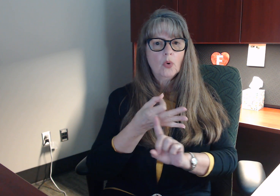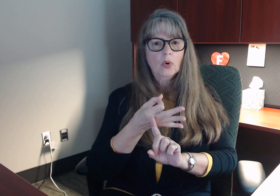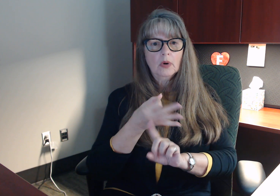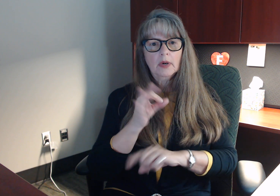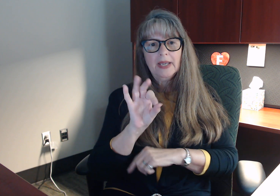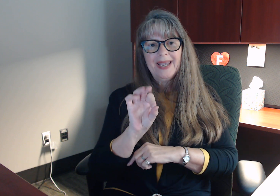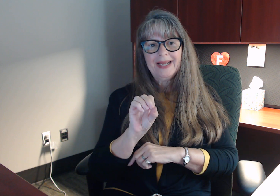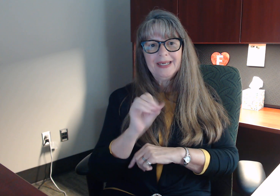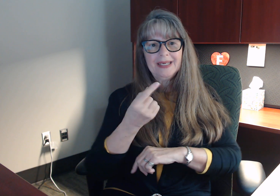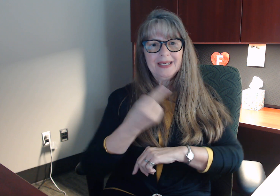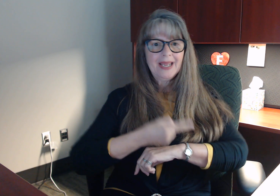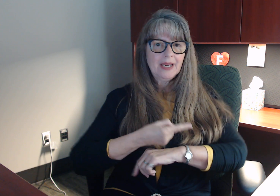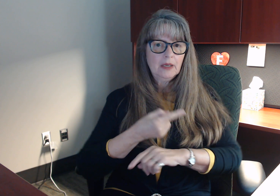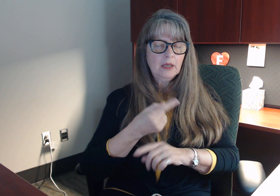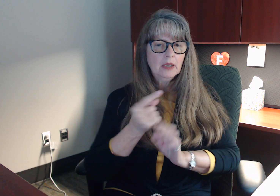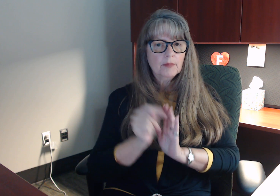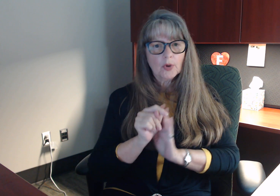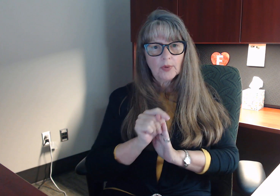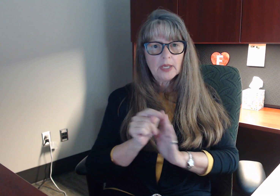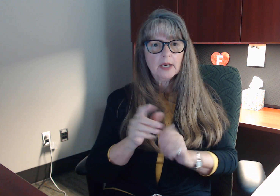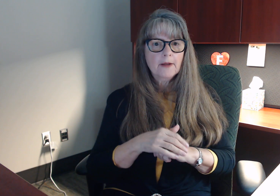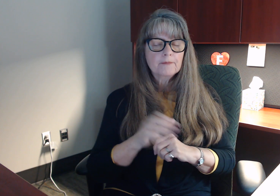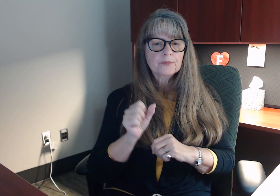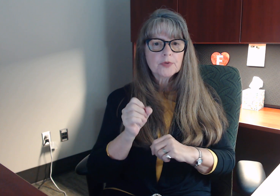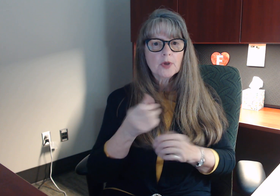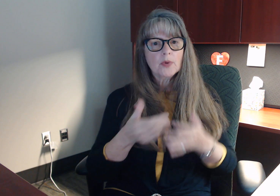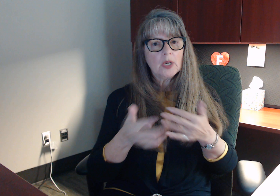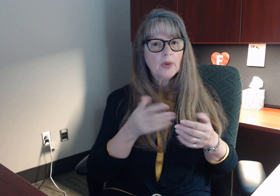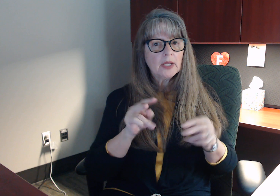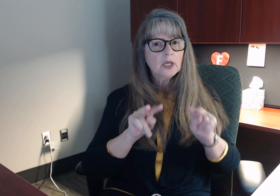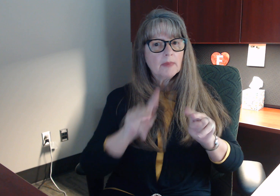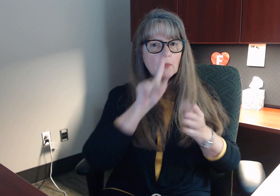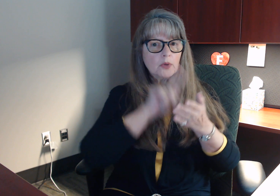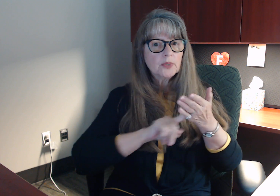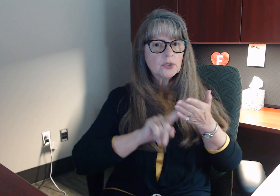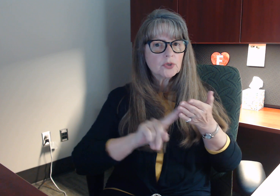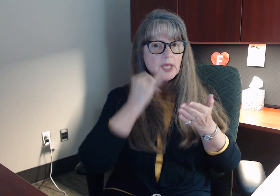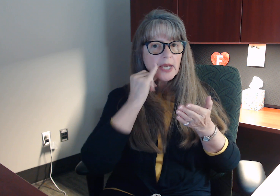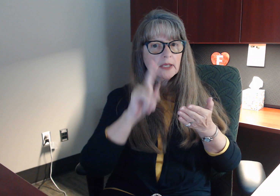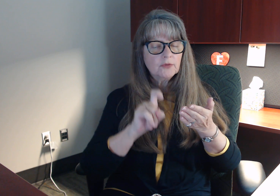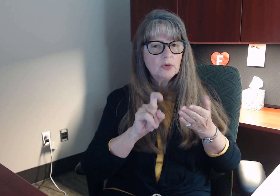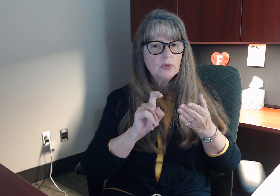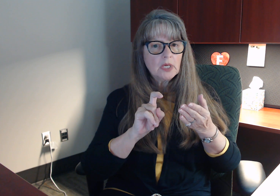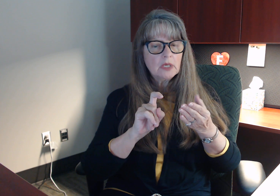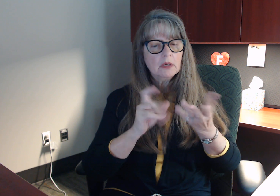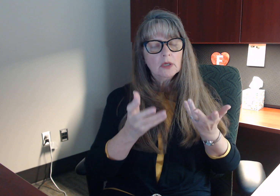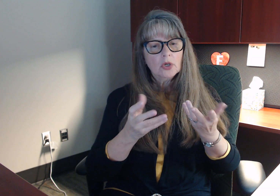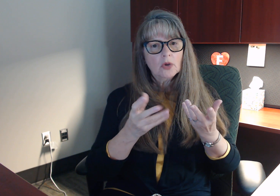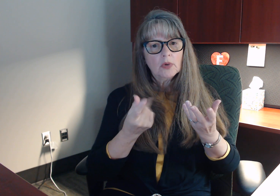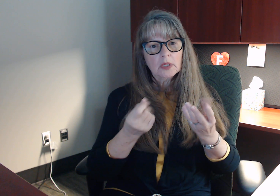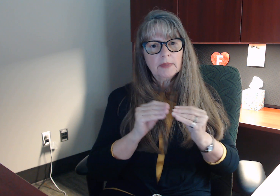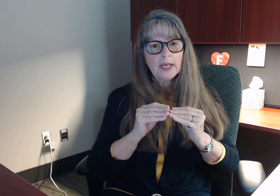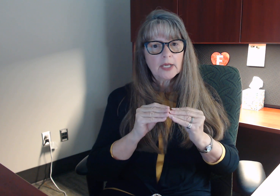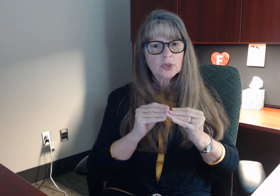or 90-day period. So anyway, you might want to research that if you need, a little bit extra